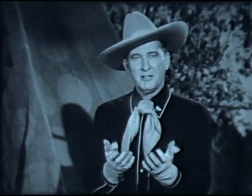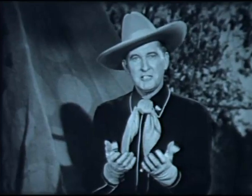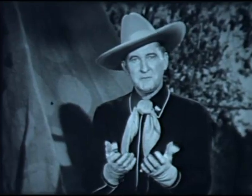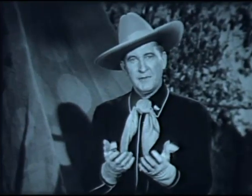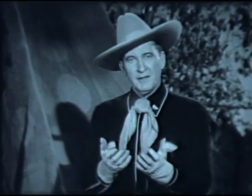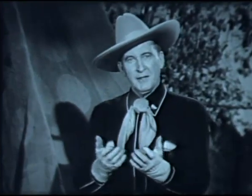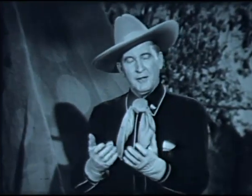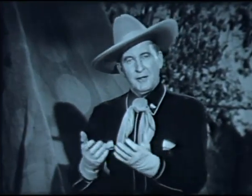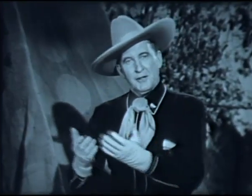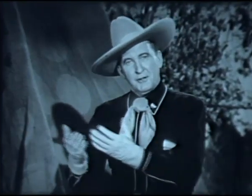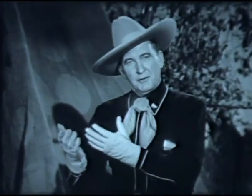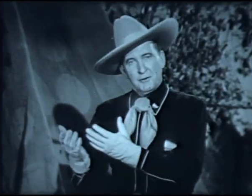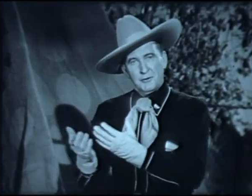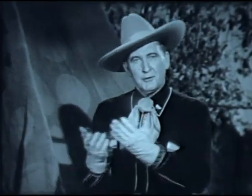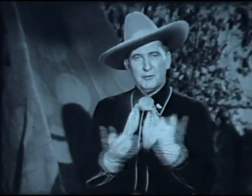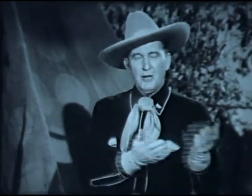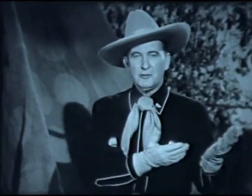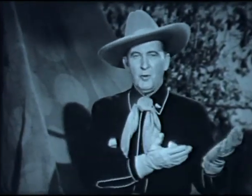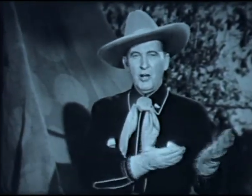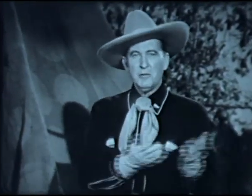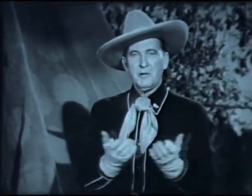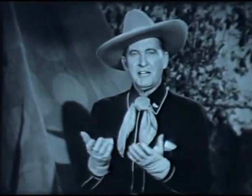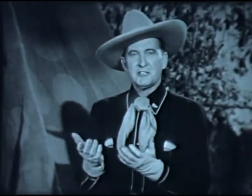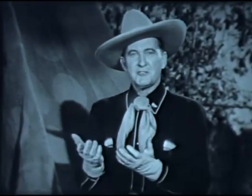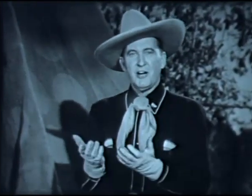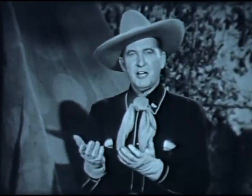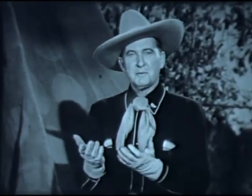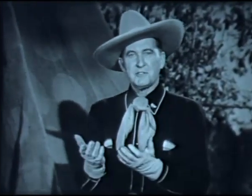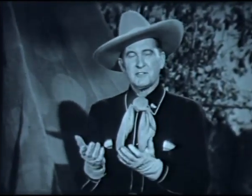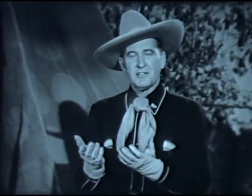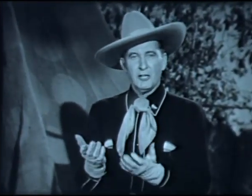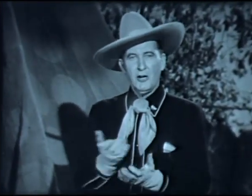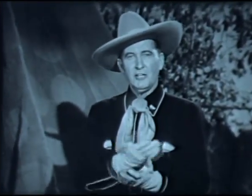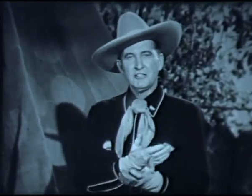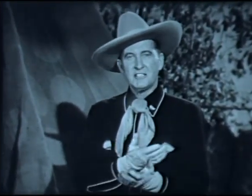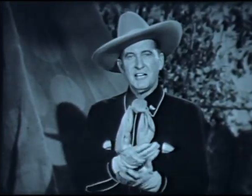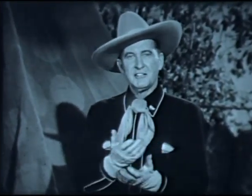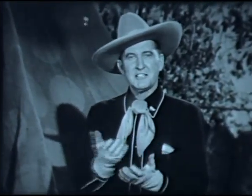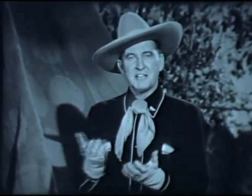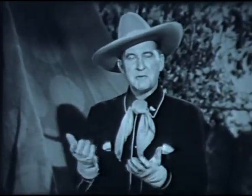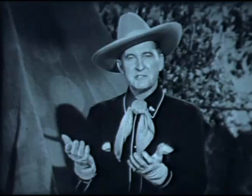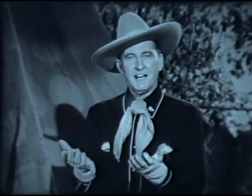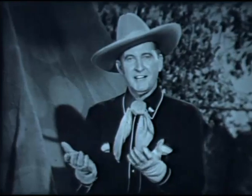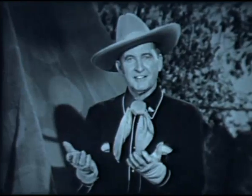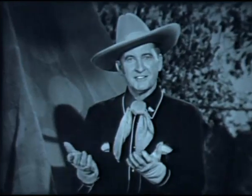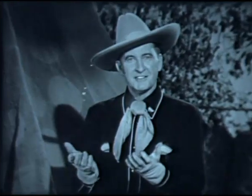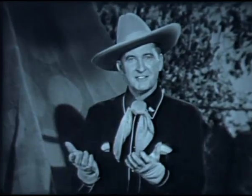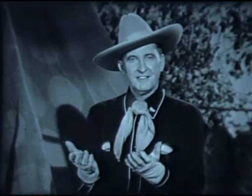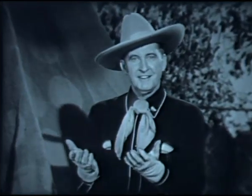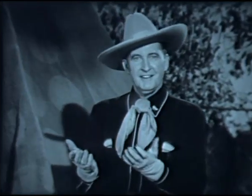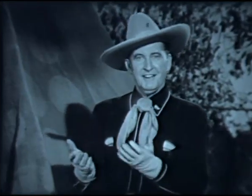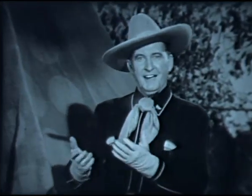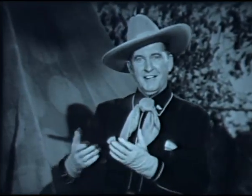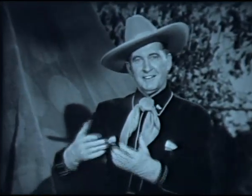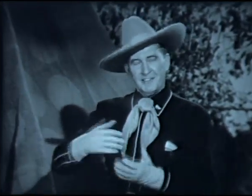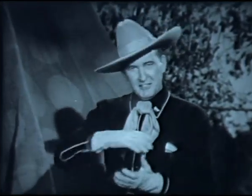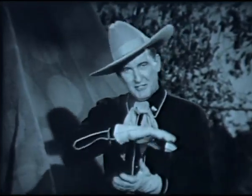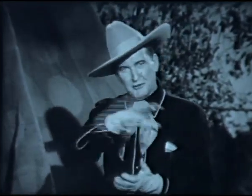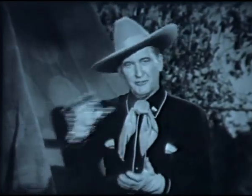because you can talk to all the Plains tribes, and they'll all understand these same signs. And that's the